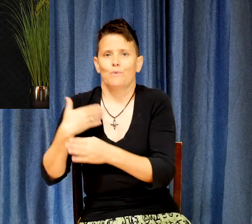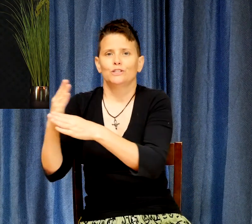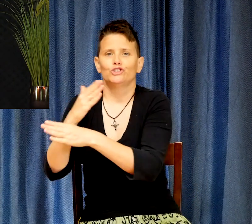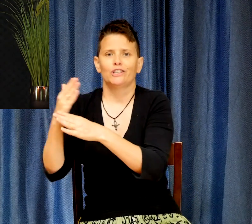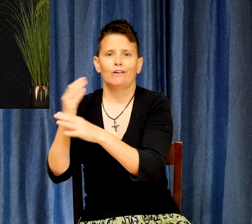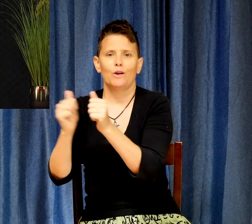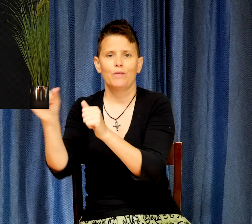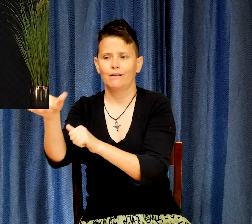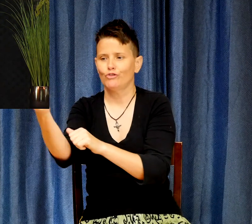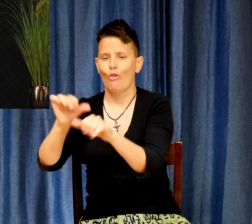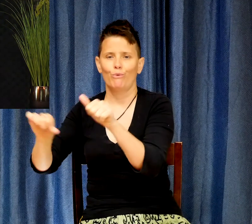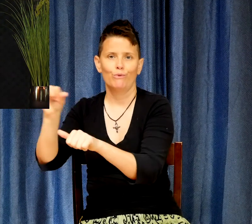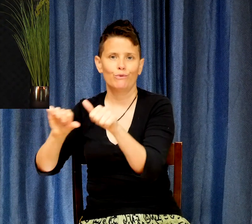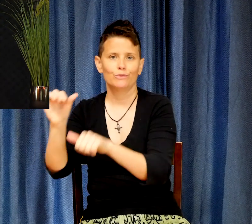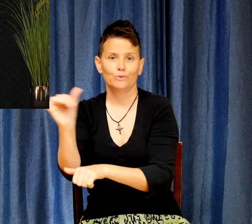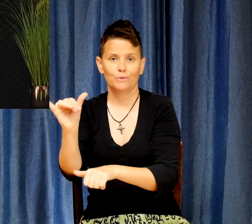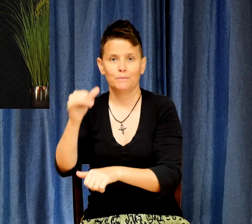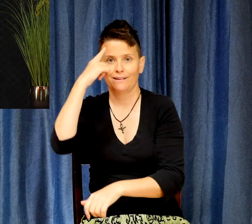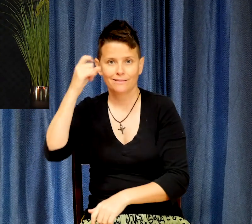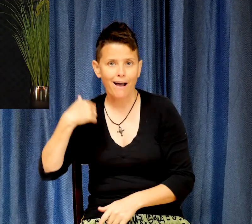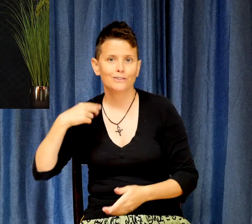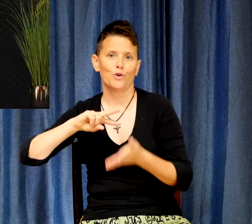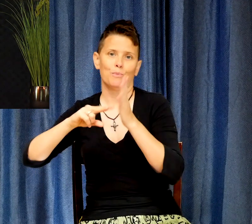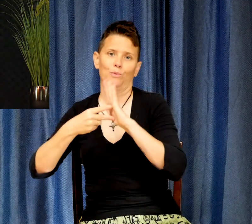came here to do as human beings.